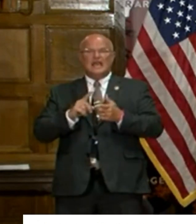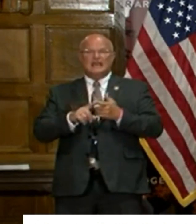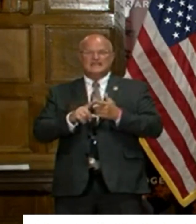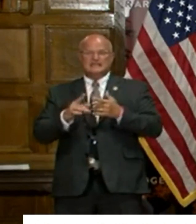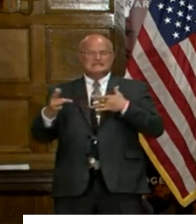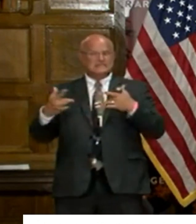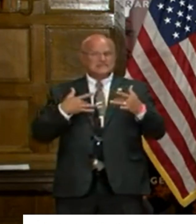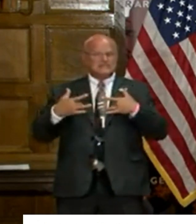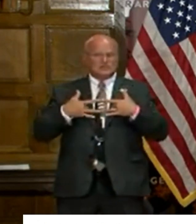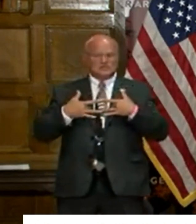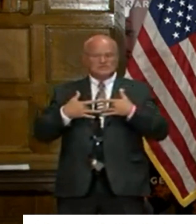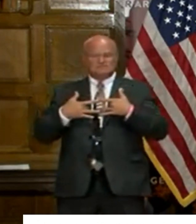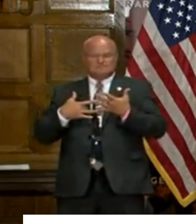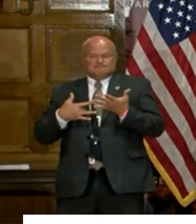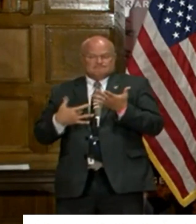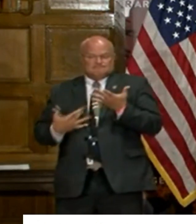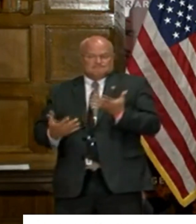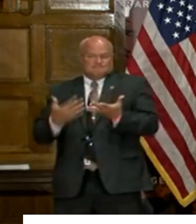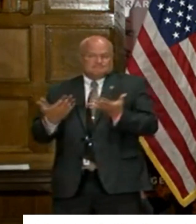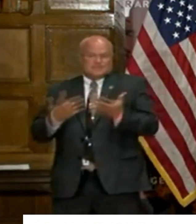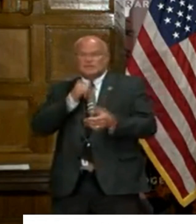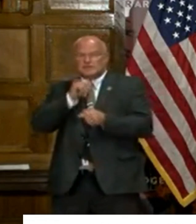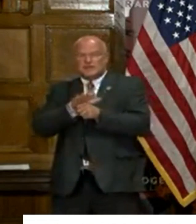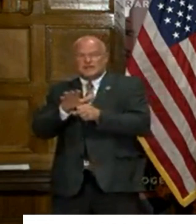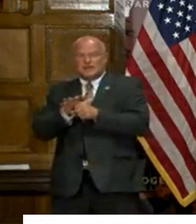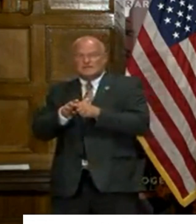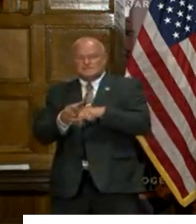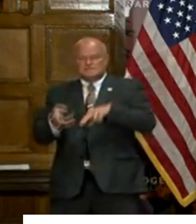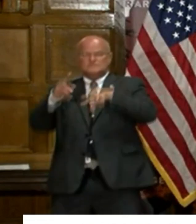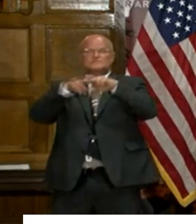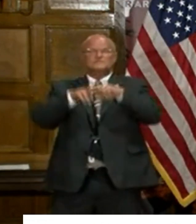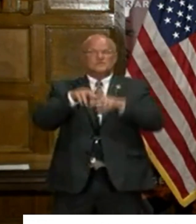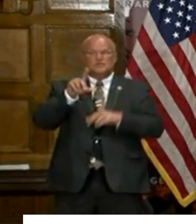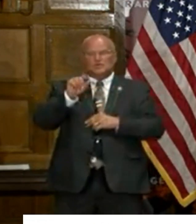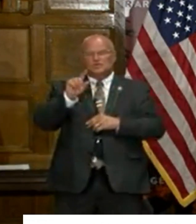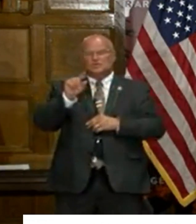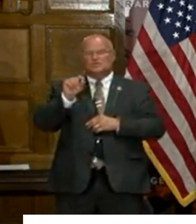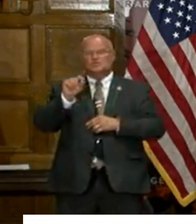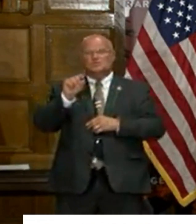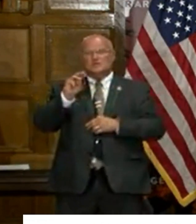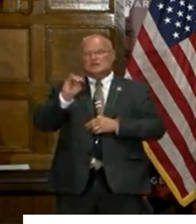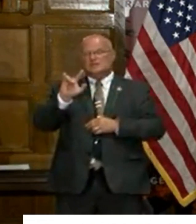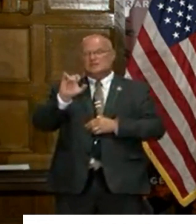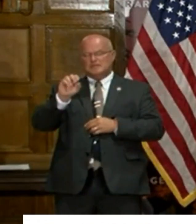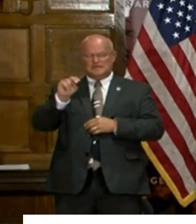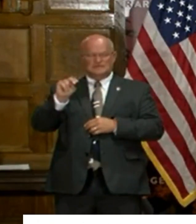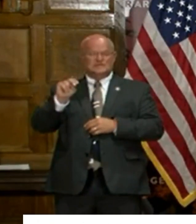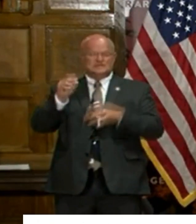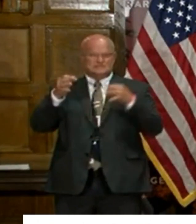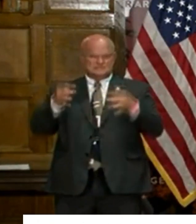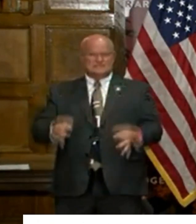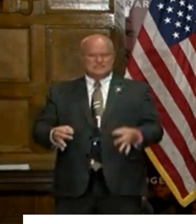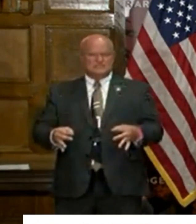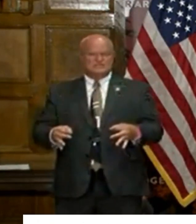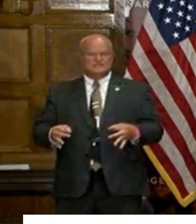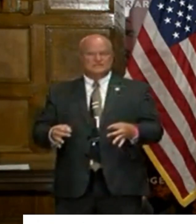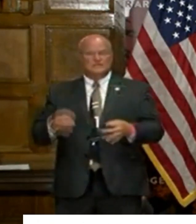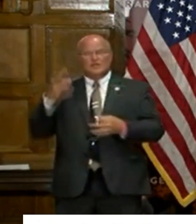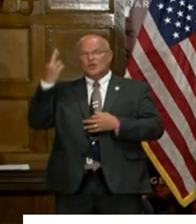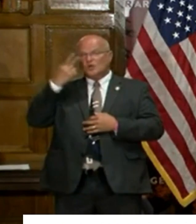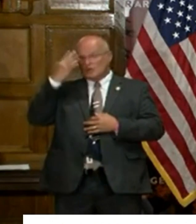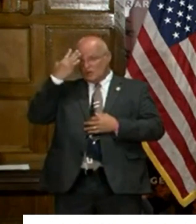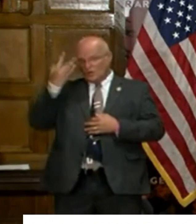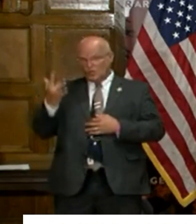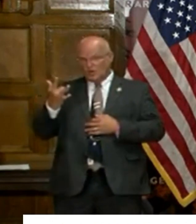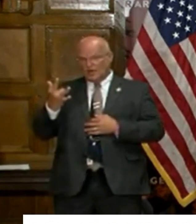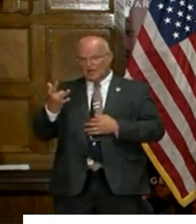valid concern that maybe that wasn't enough, and so that's where we landed on the final $20 million. And the reason